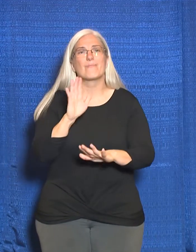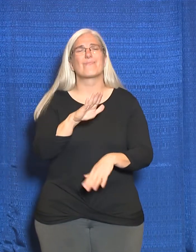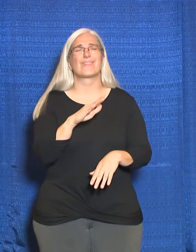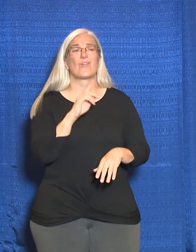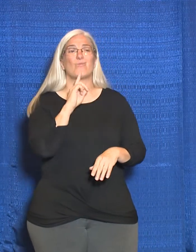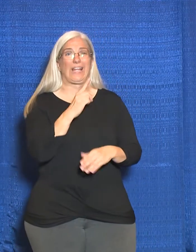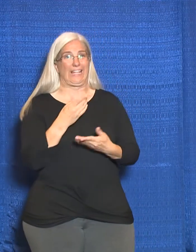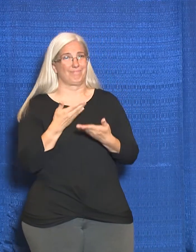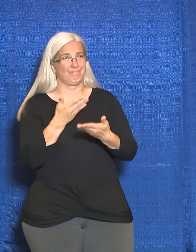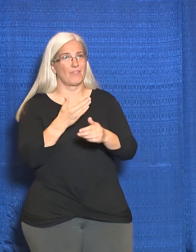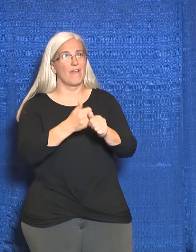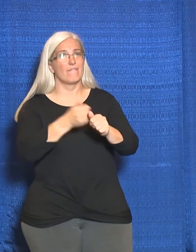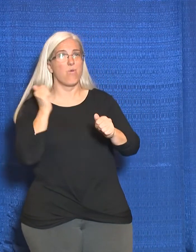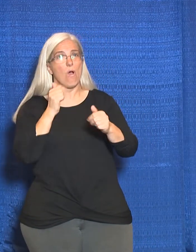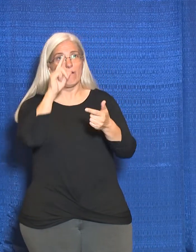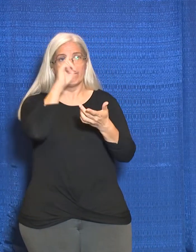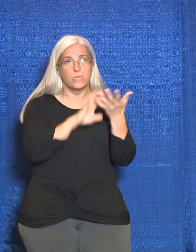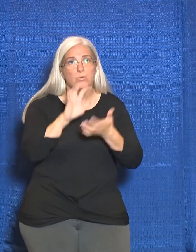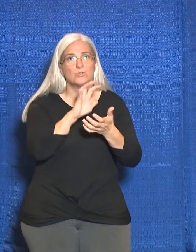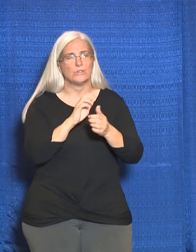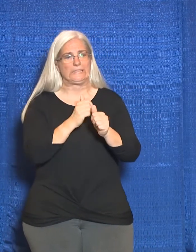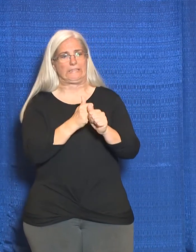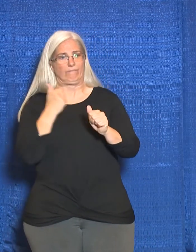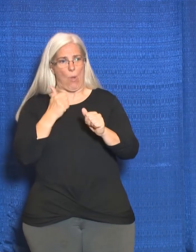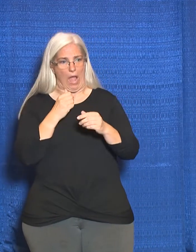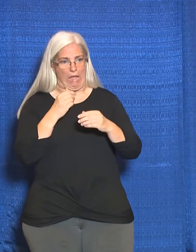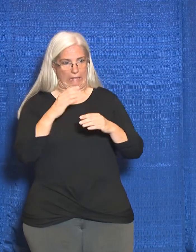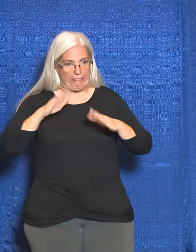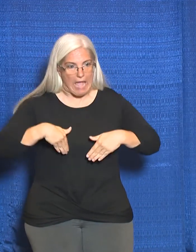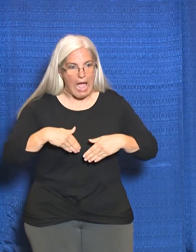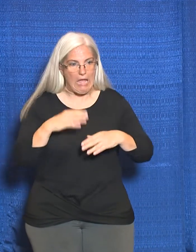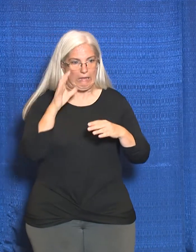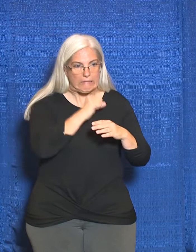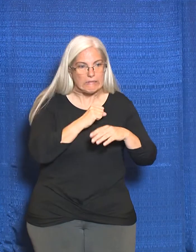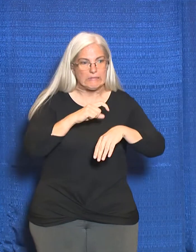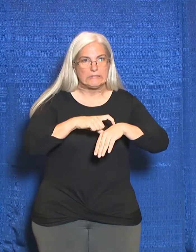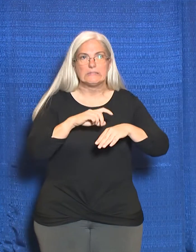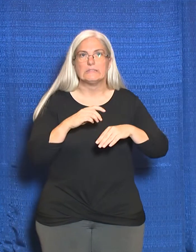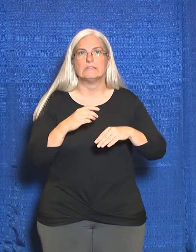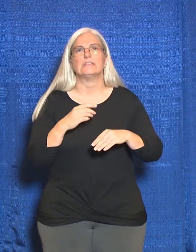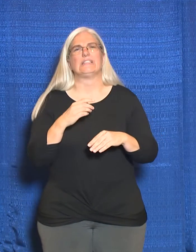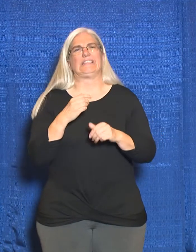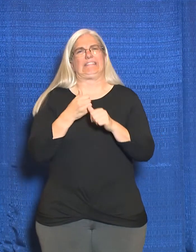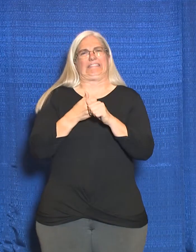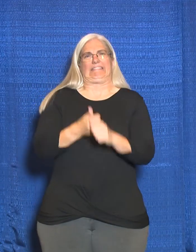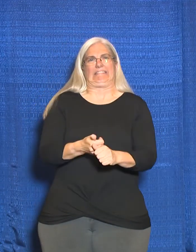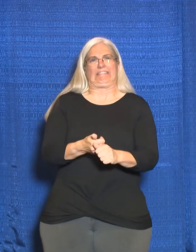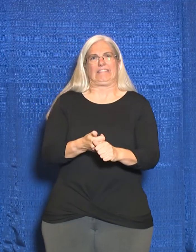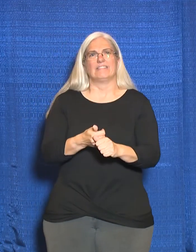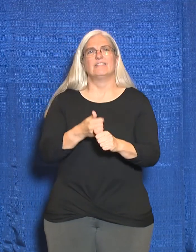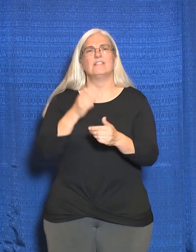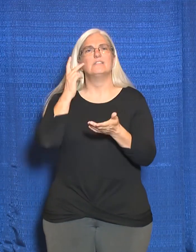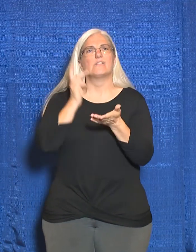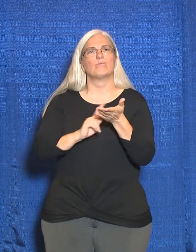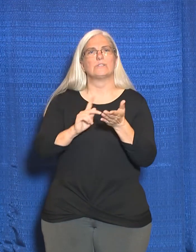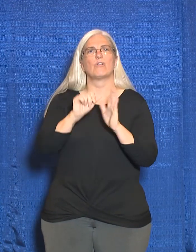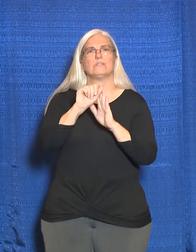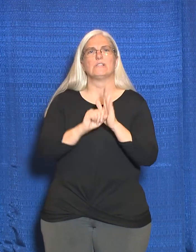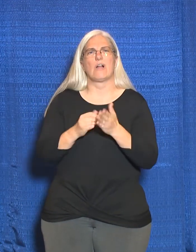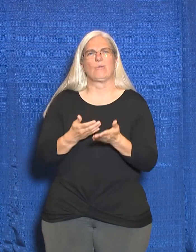To avoid confusion and ensure timeliness, the Secretary of State recommends forwarding VRCs daily.